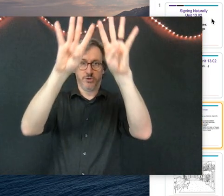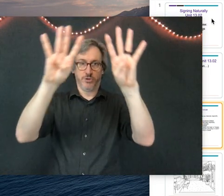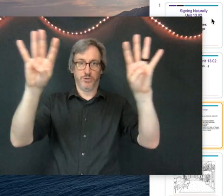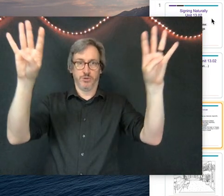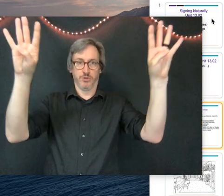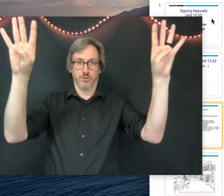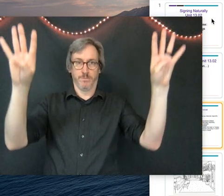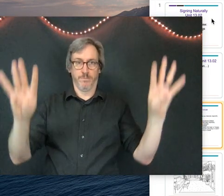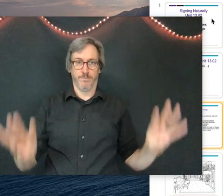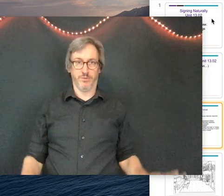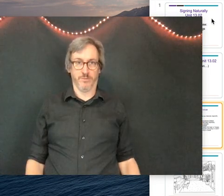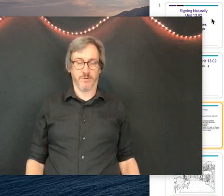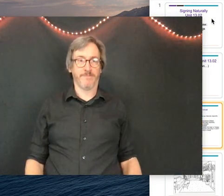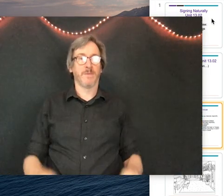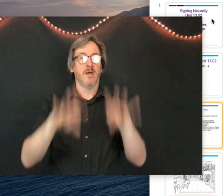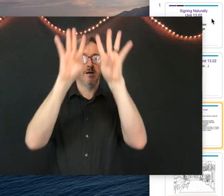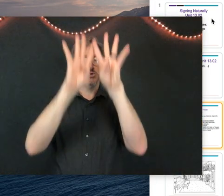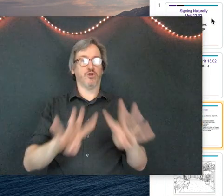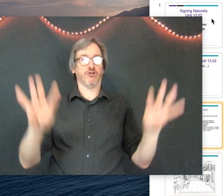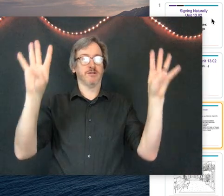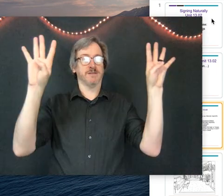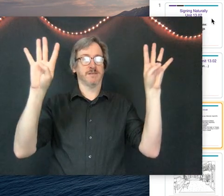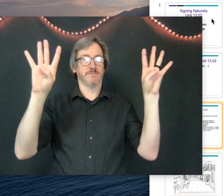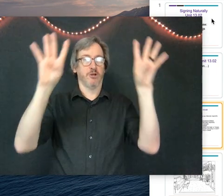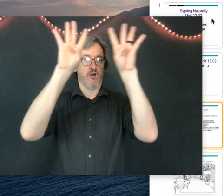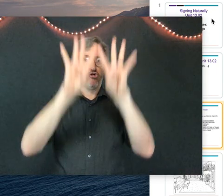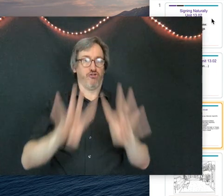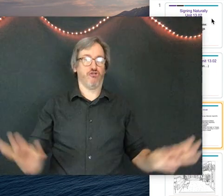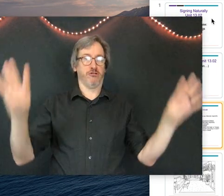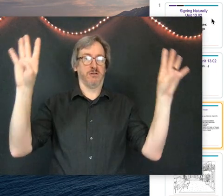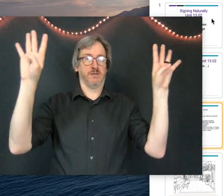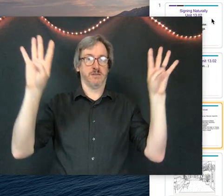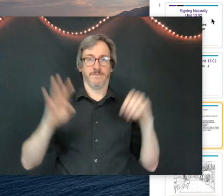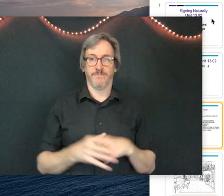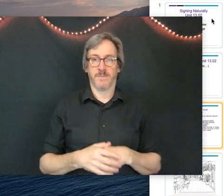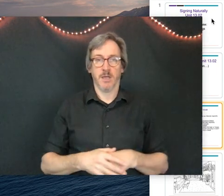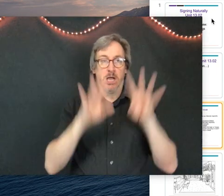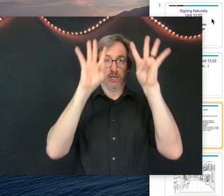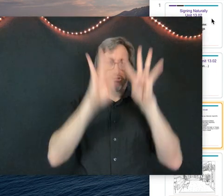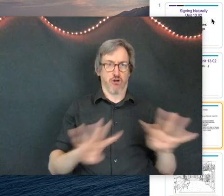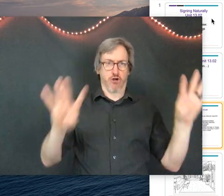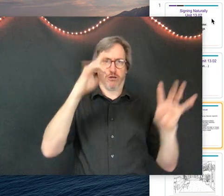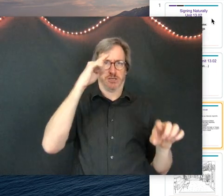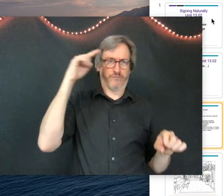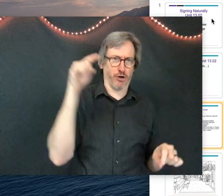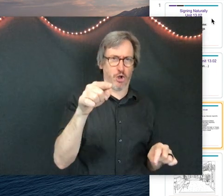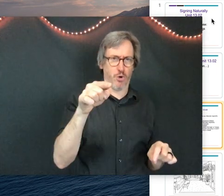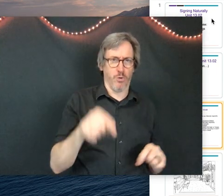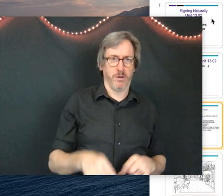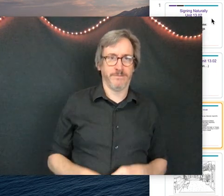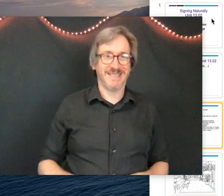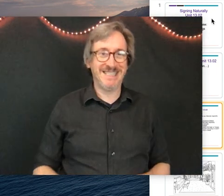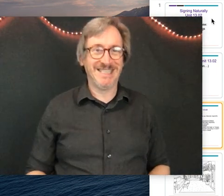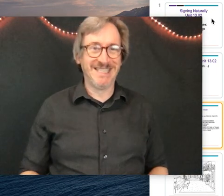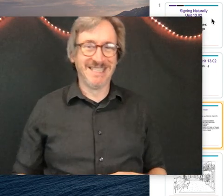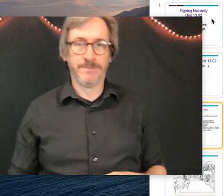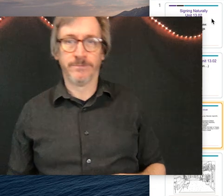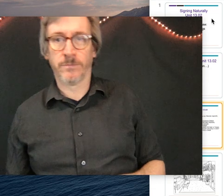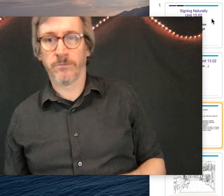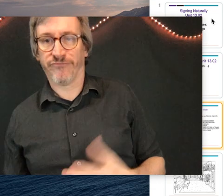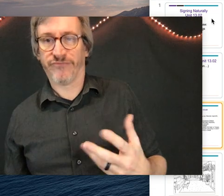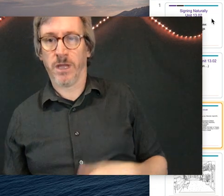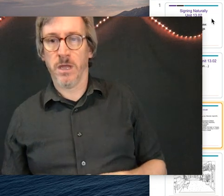do that. Right? So curtains. Curtains. It's curtains for you!